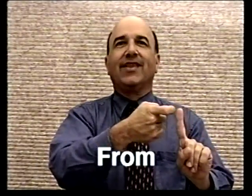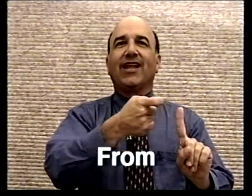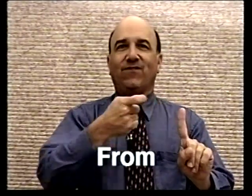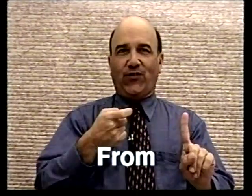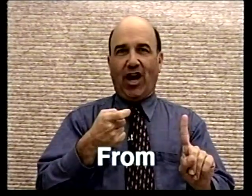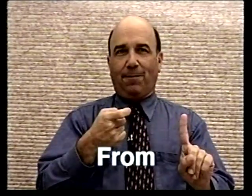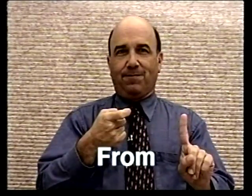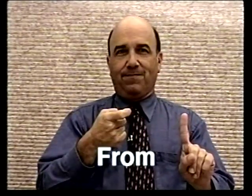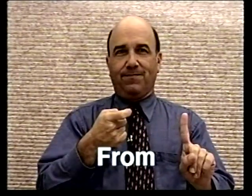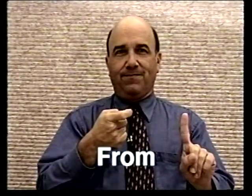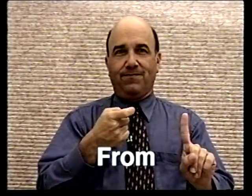Fam.